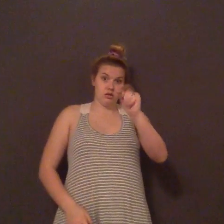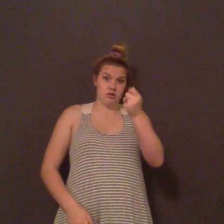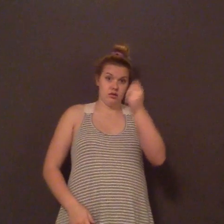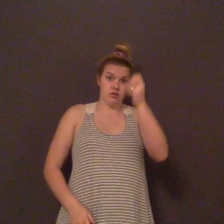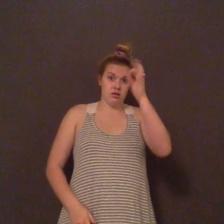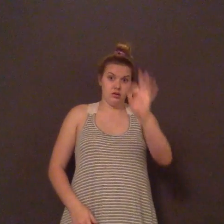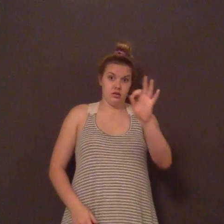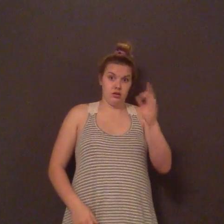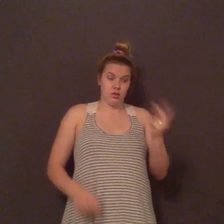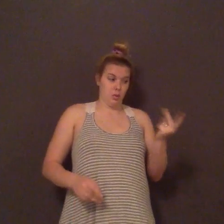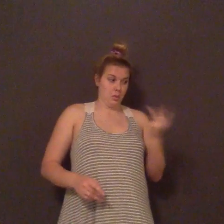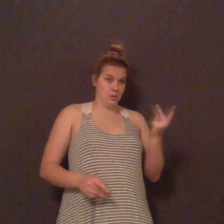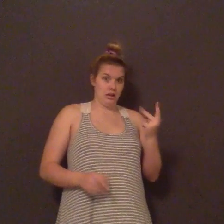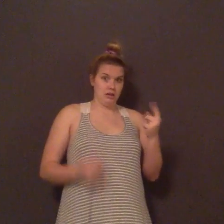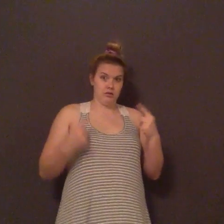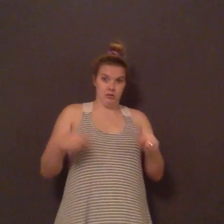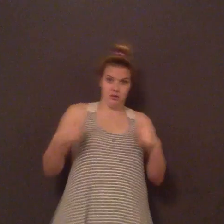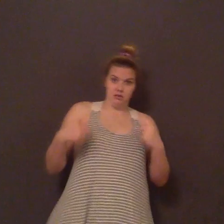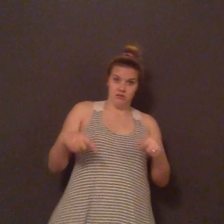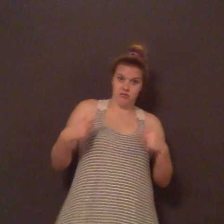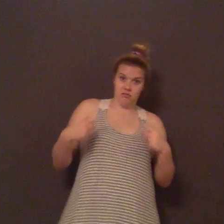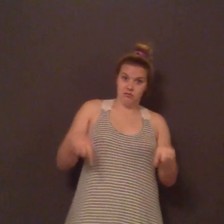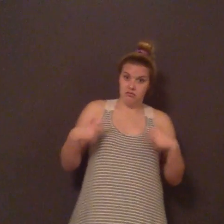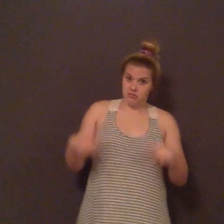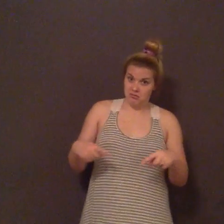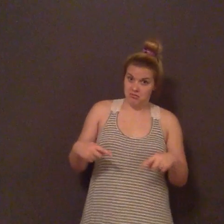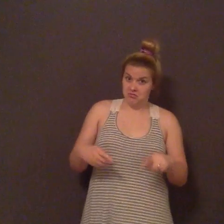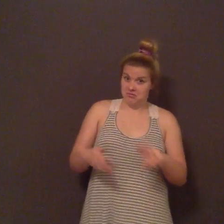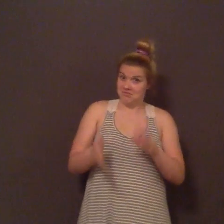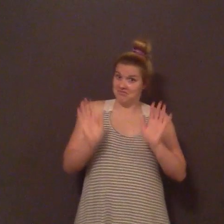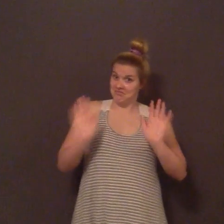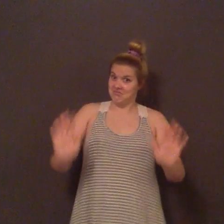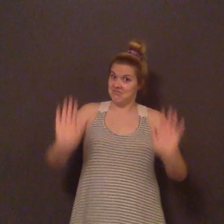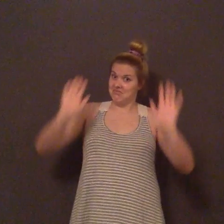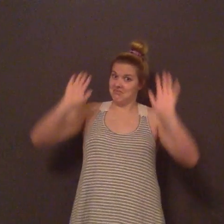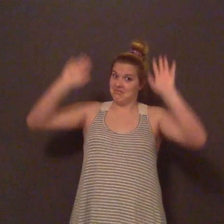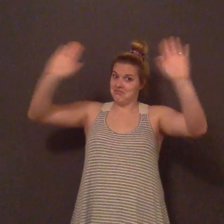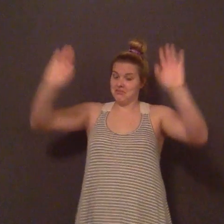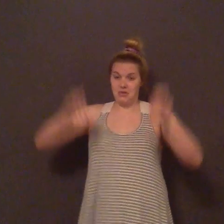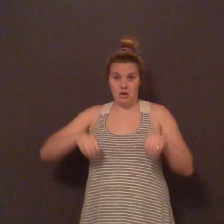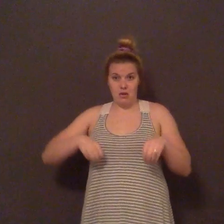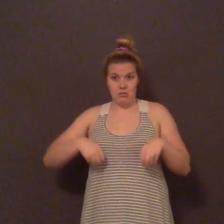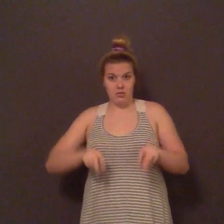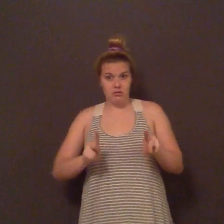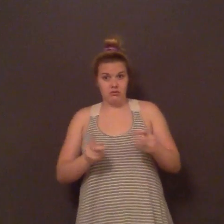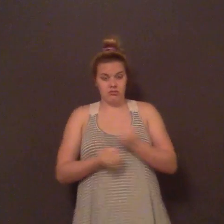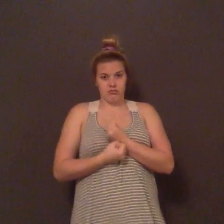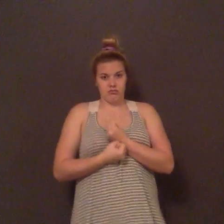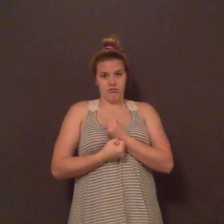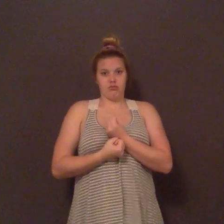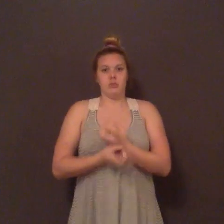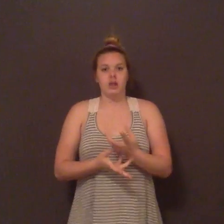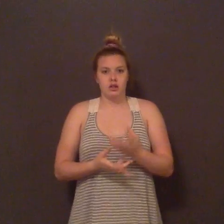and I debate this issue? It would be a great opportunity for you to express your views. They're moderated, they're